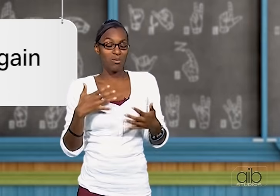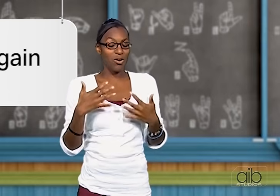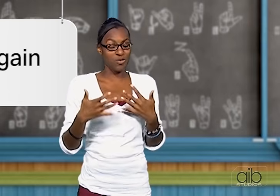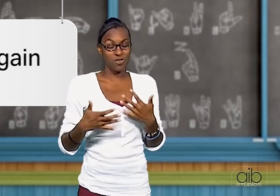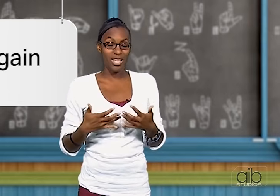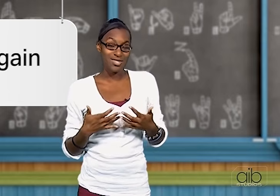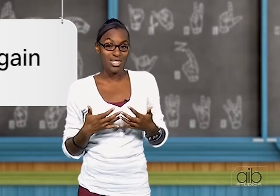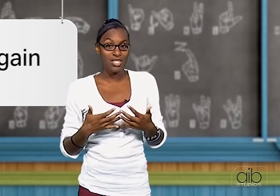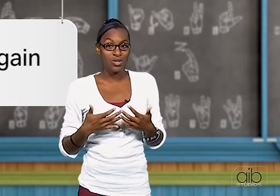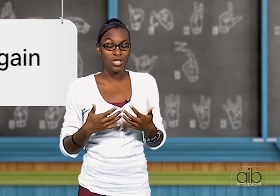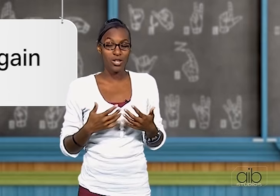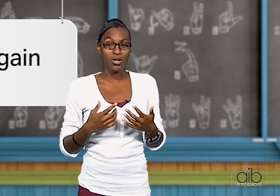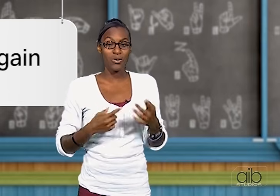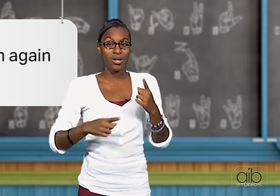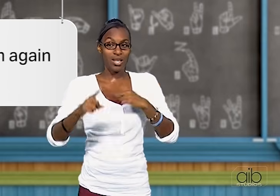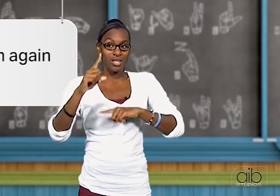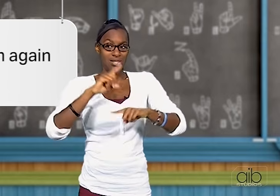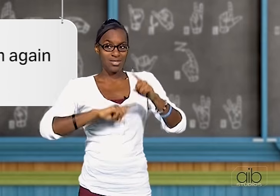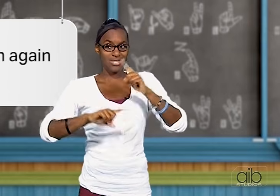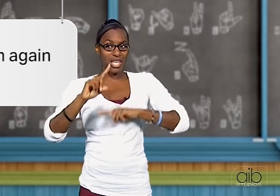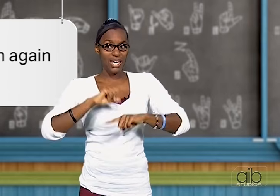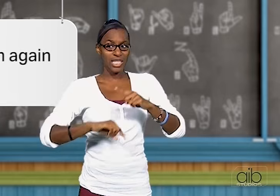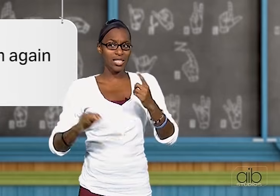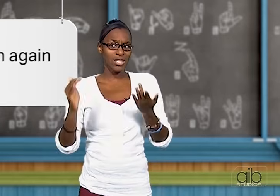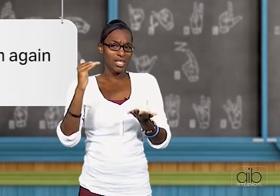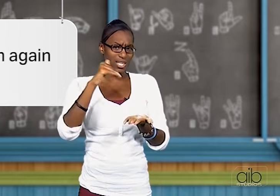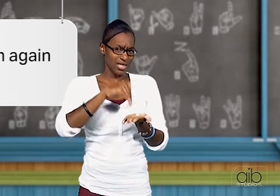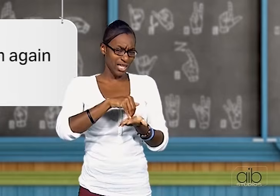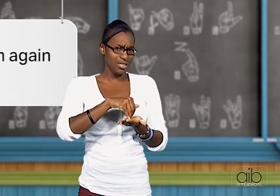more fancy, you can go sign again,